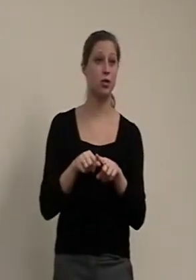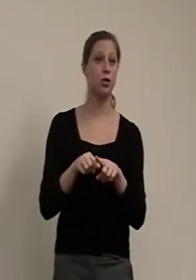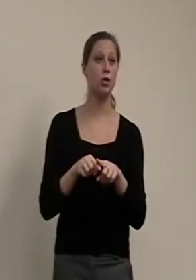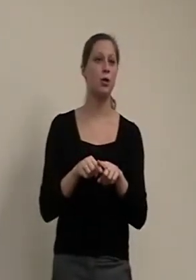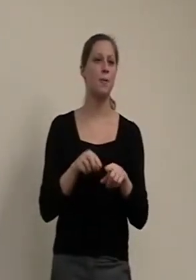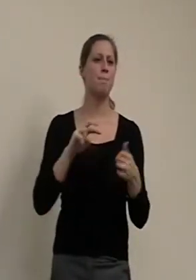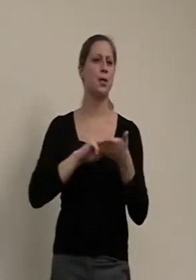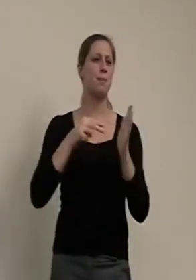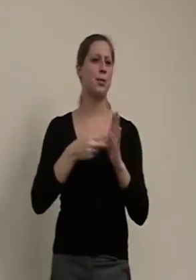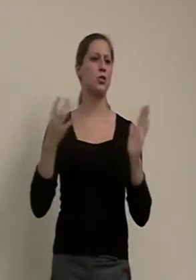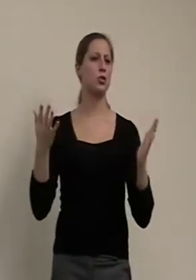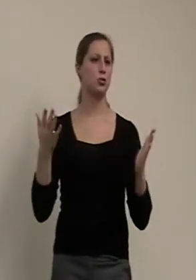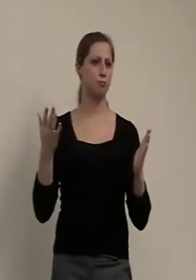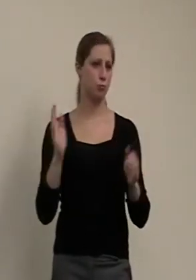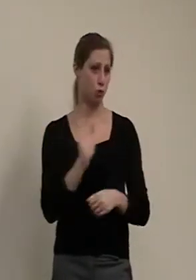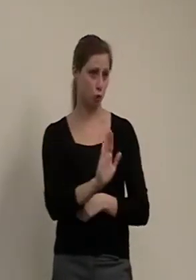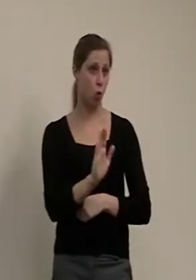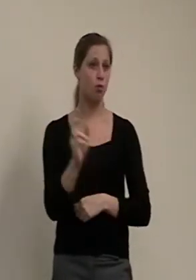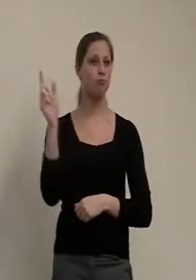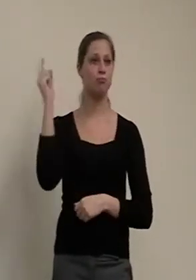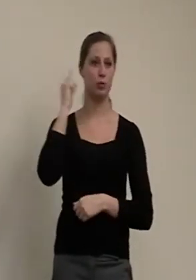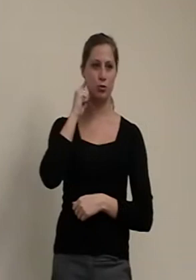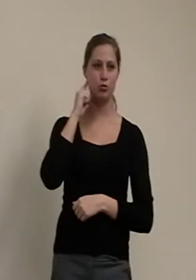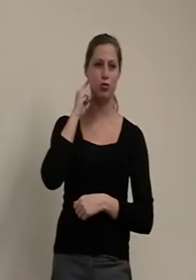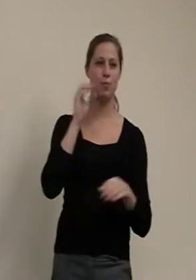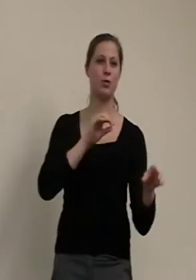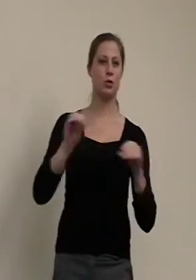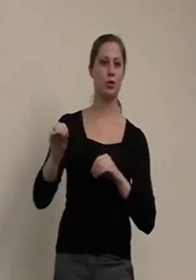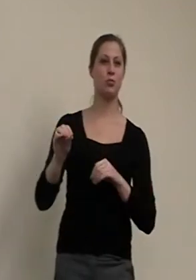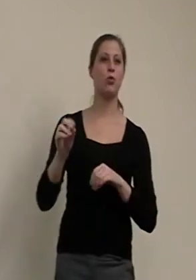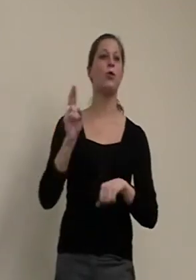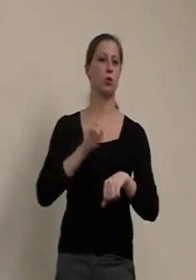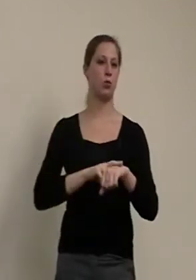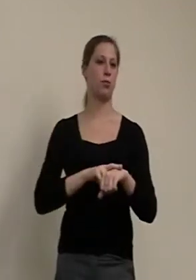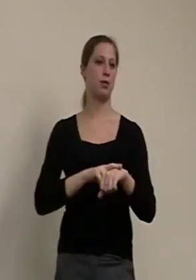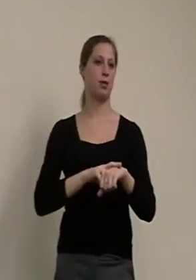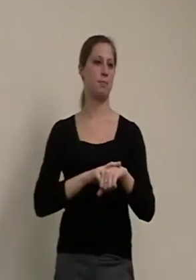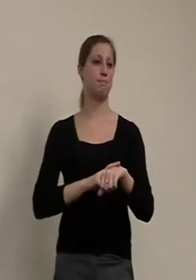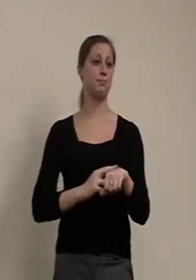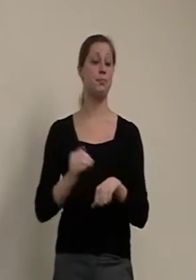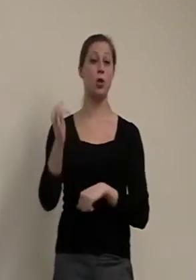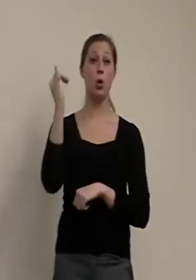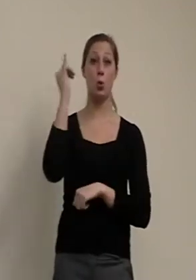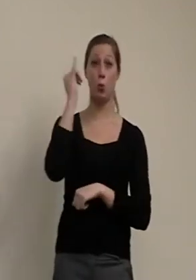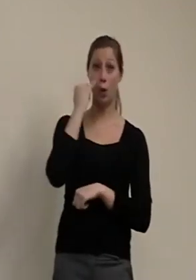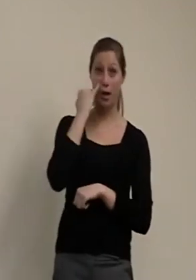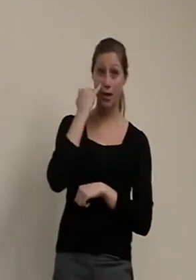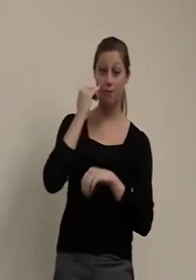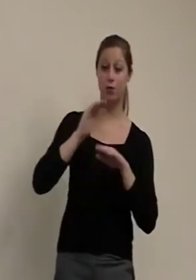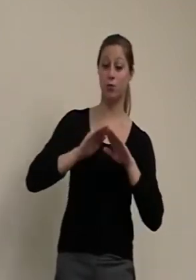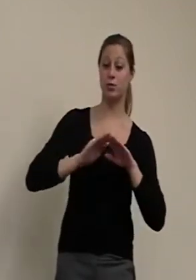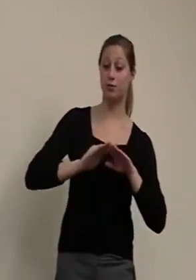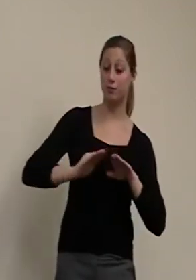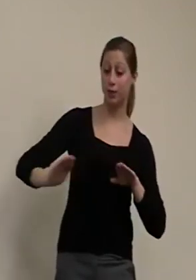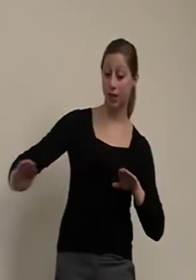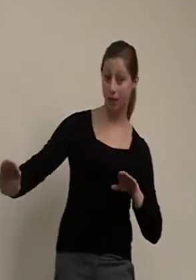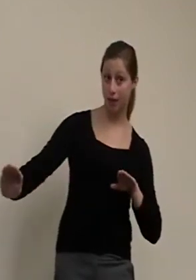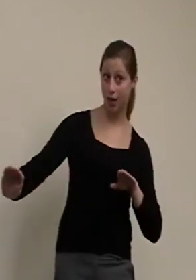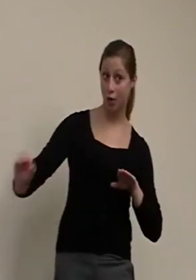moving like it normally should. If for some reason it was a flat line, or if this peak was shifted towards the negative